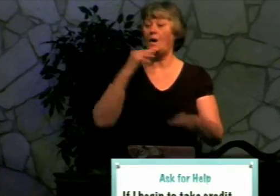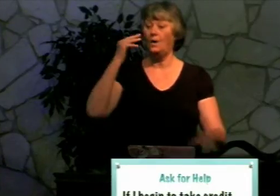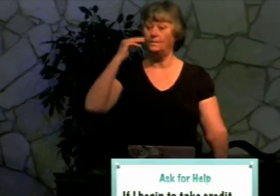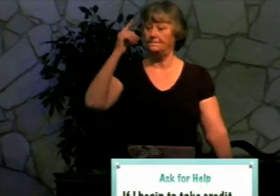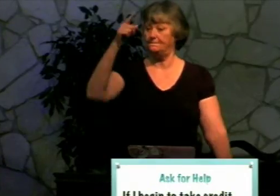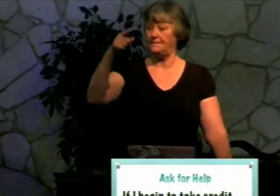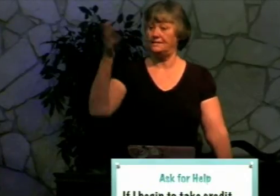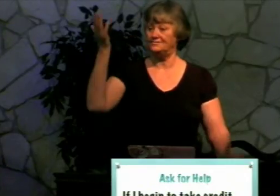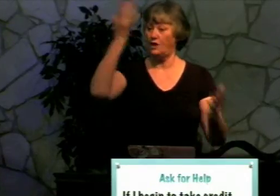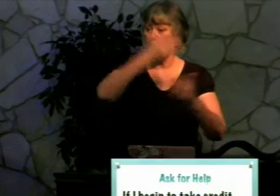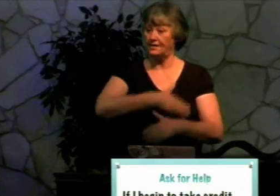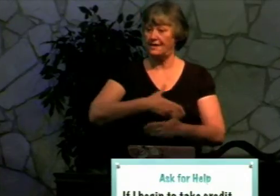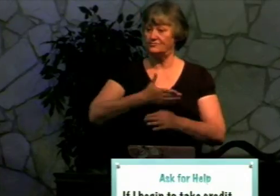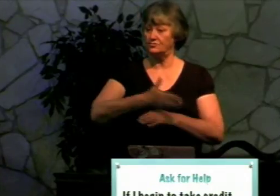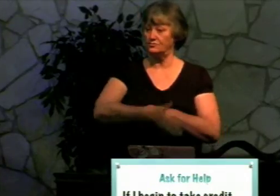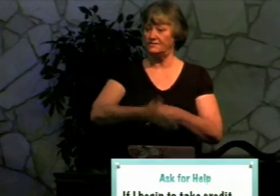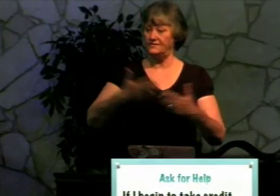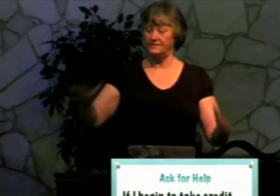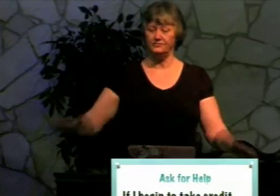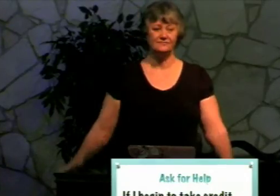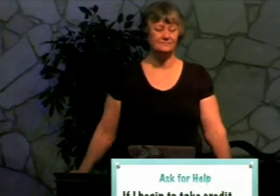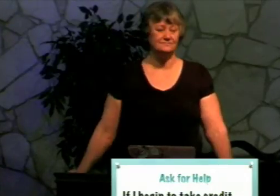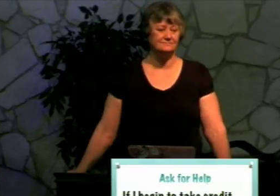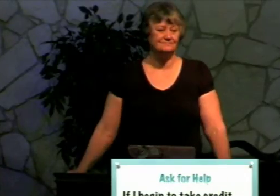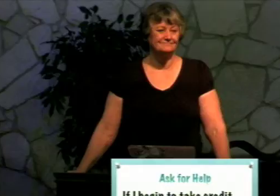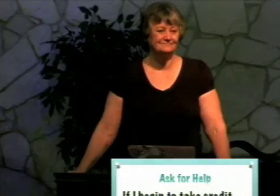home. It's dark after we finish.